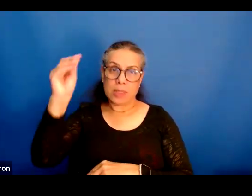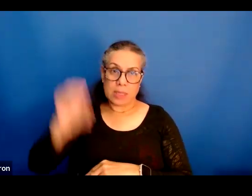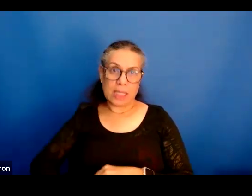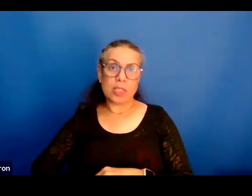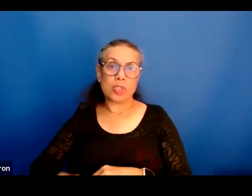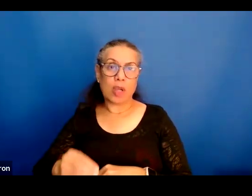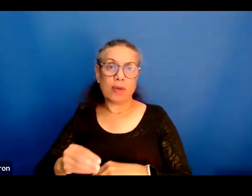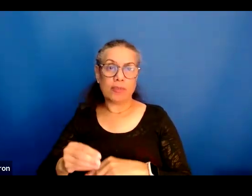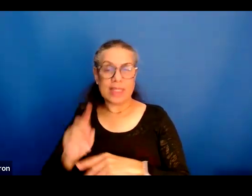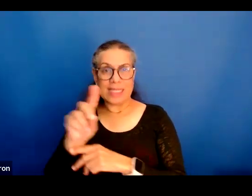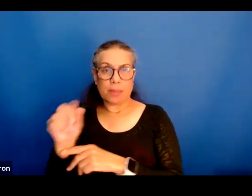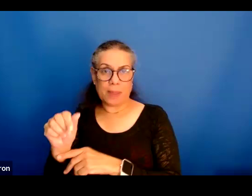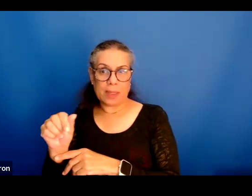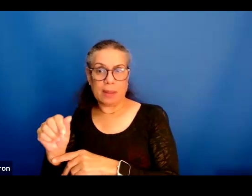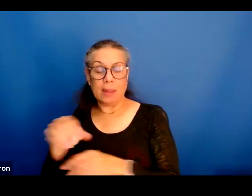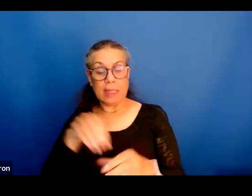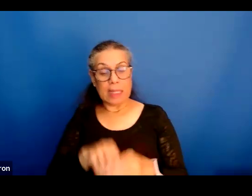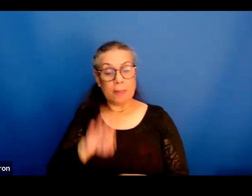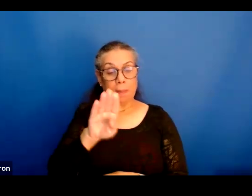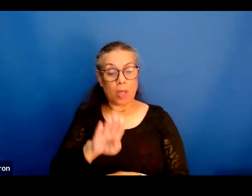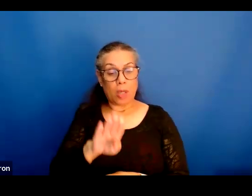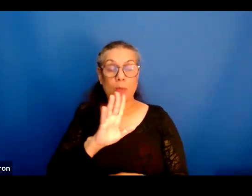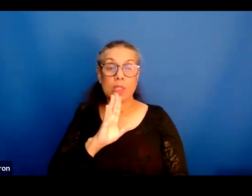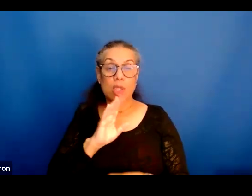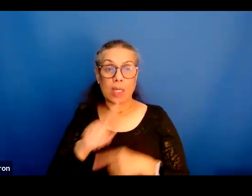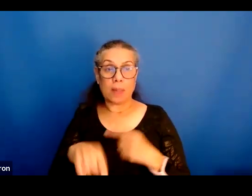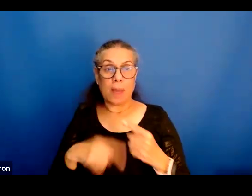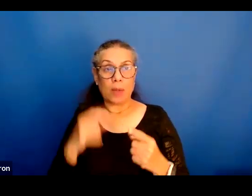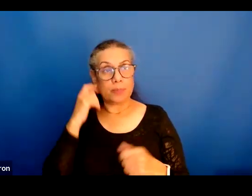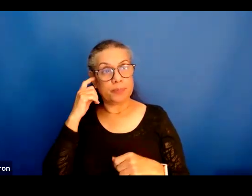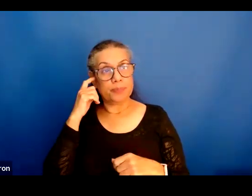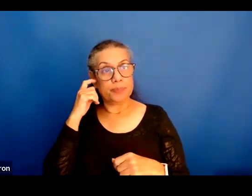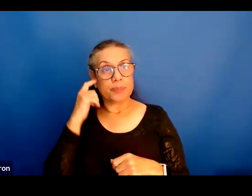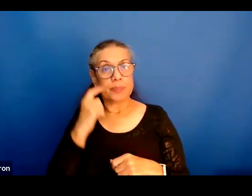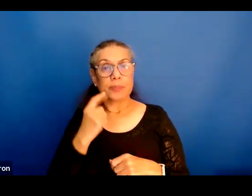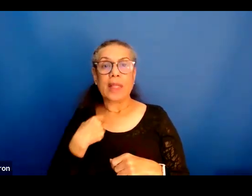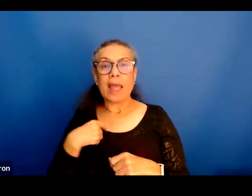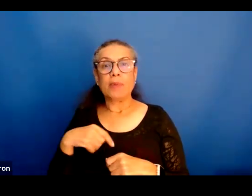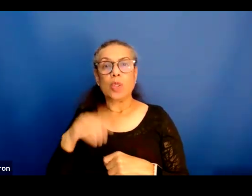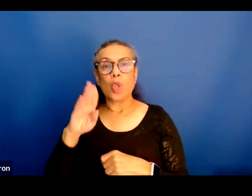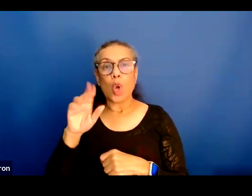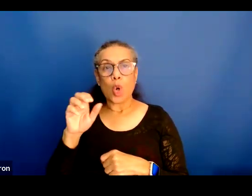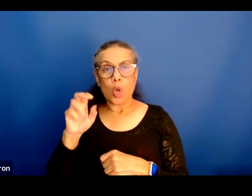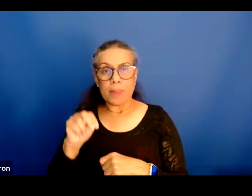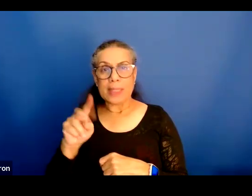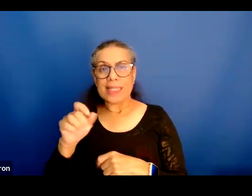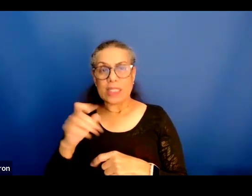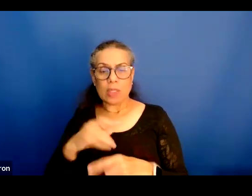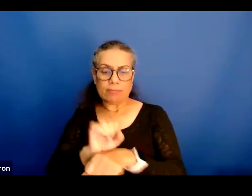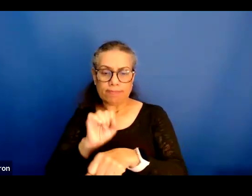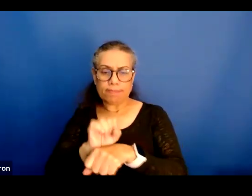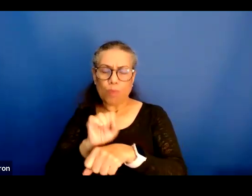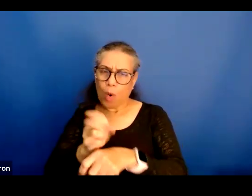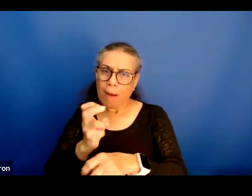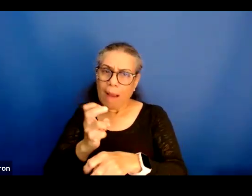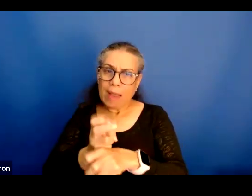recognize that. And Boston, when we talk about being one of the urban districts that have led the work for students with